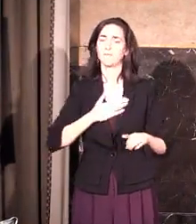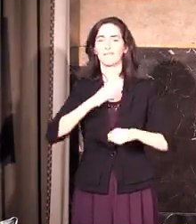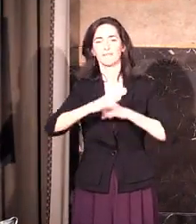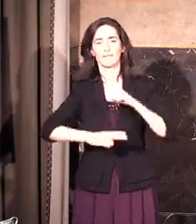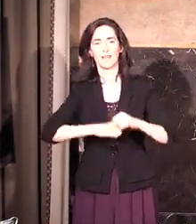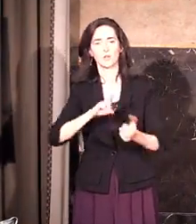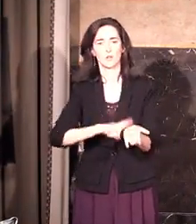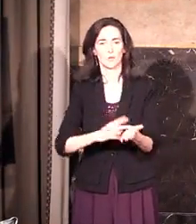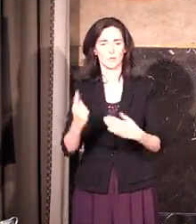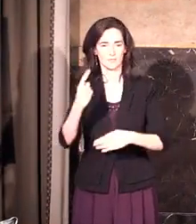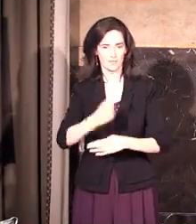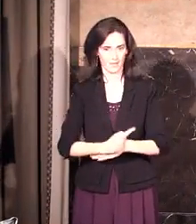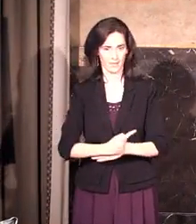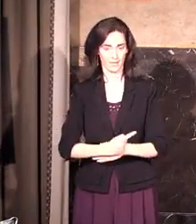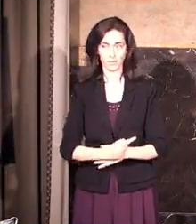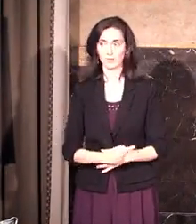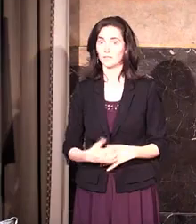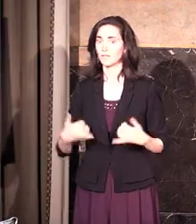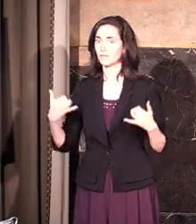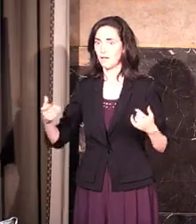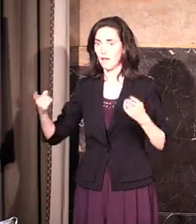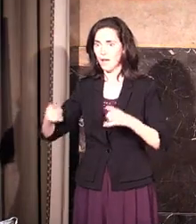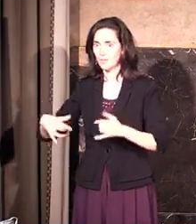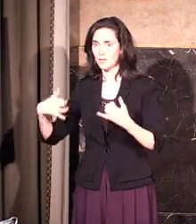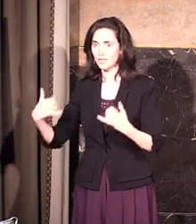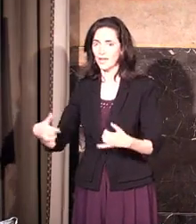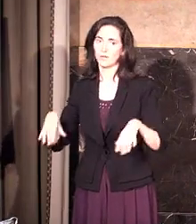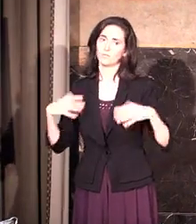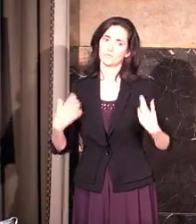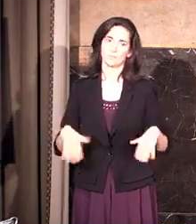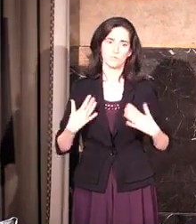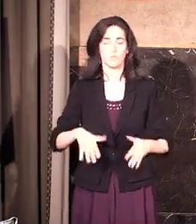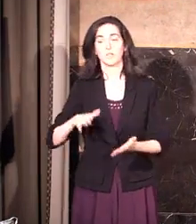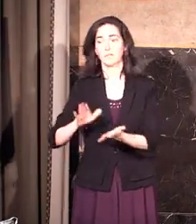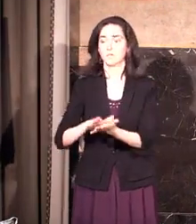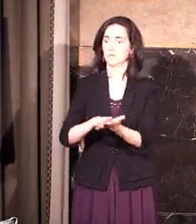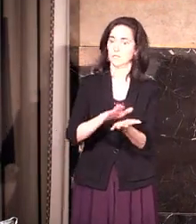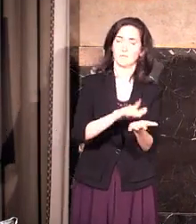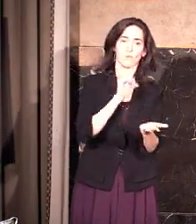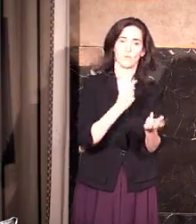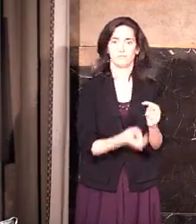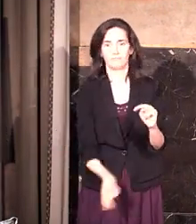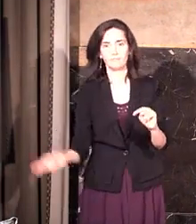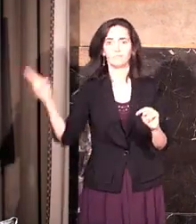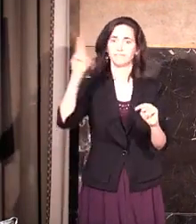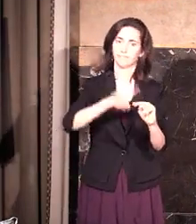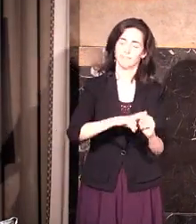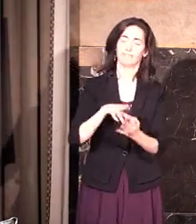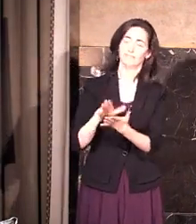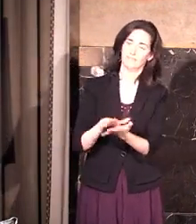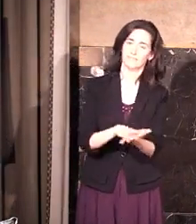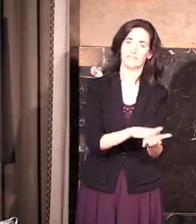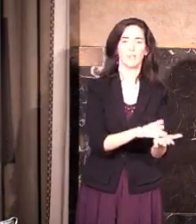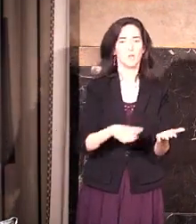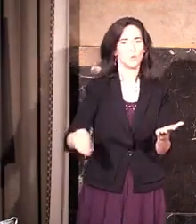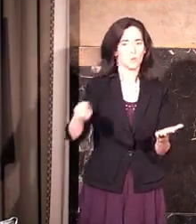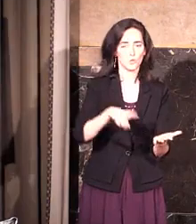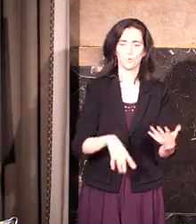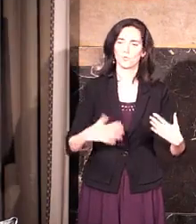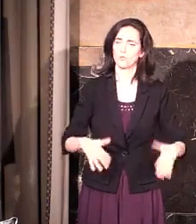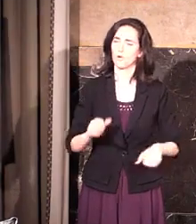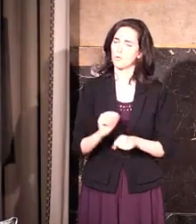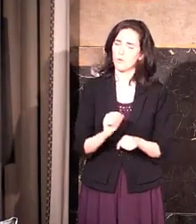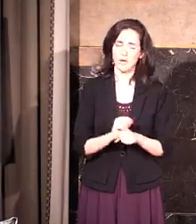Especially with what's going on right now, a day is not nearly enough to recognize the sacrifices and the contributions